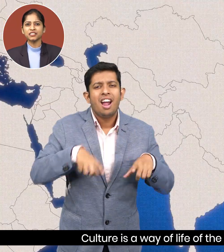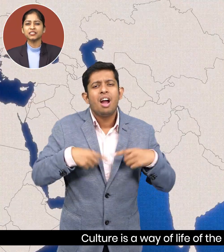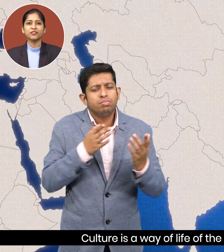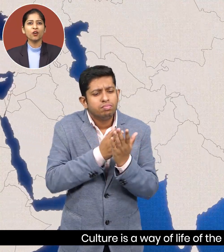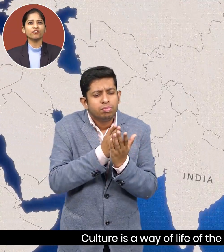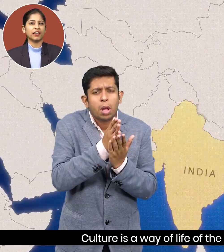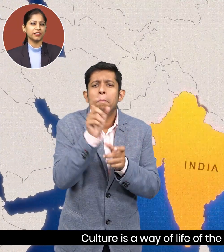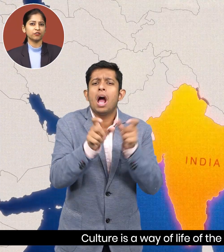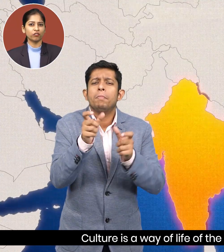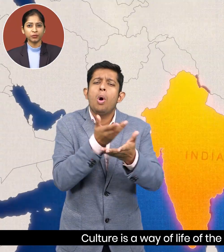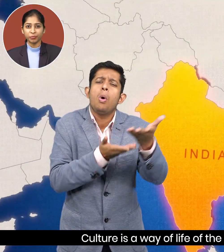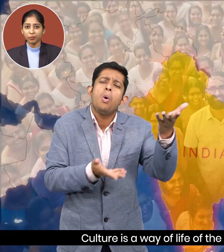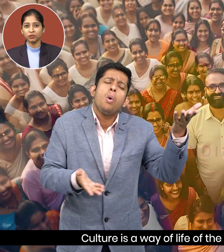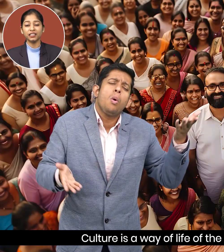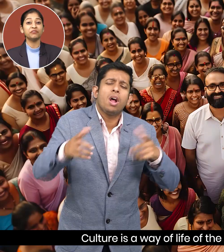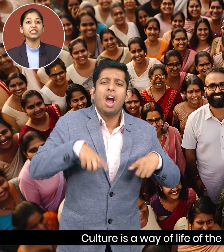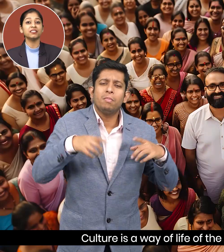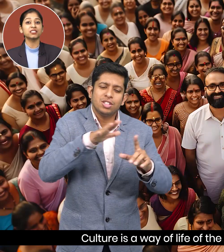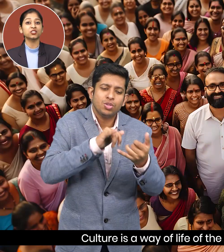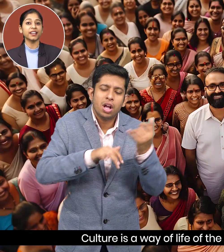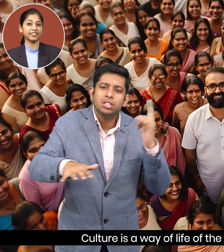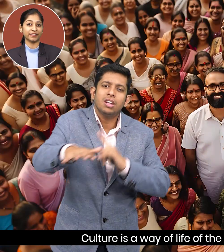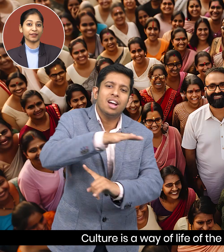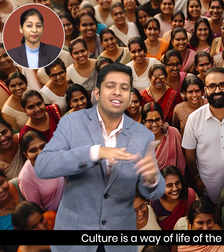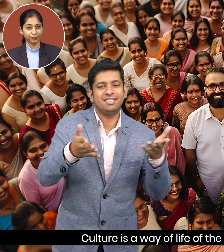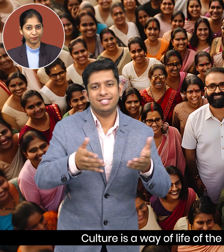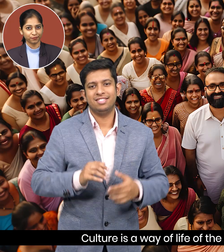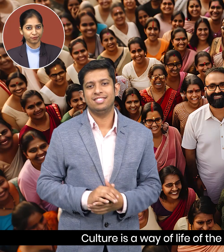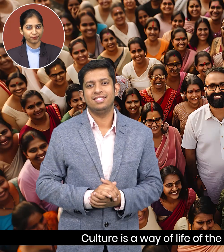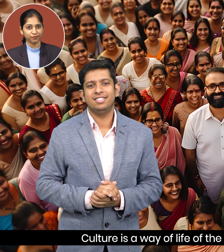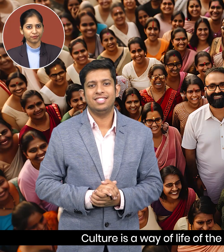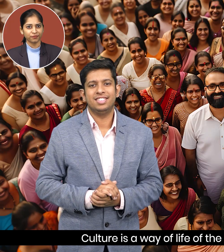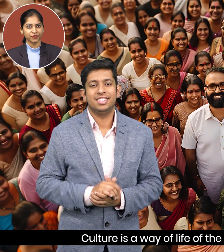Culture is a way of life of the people living in a society.